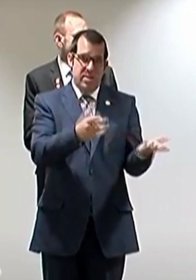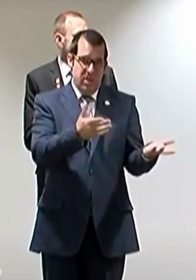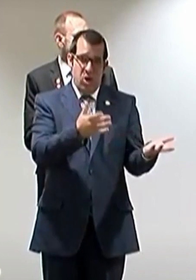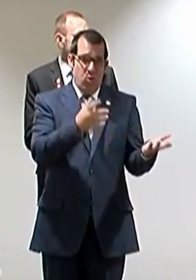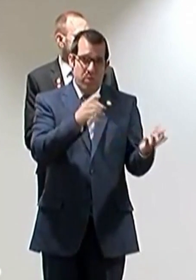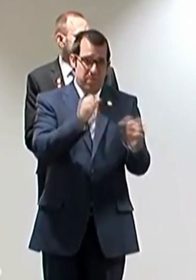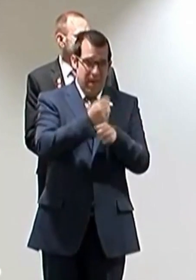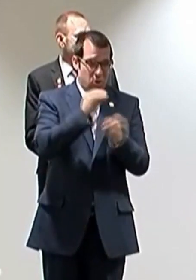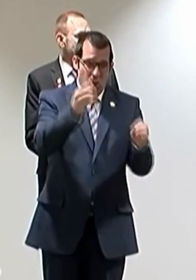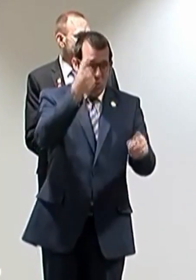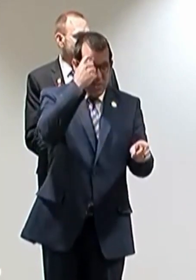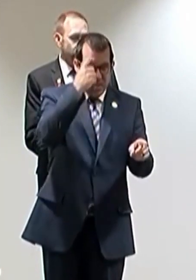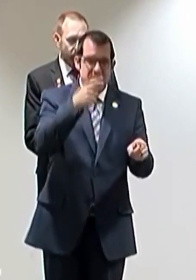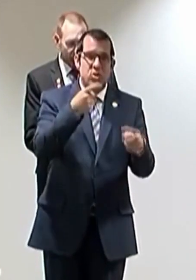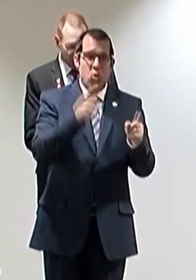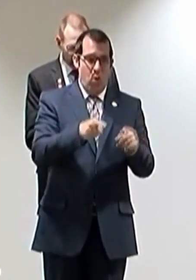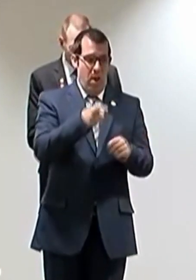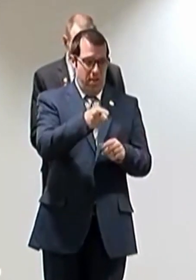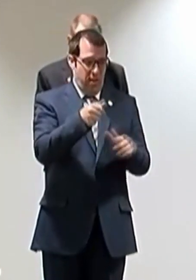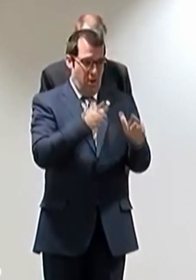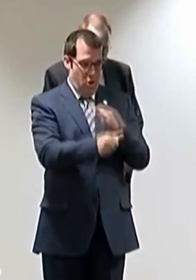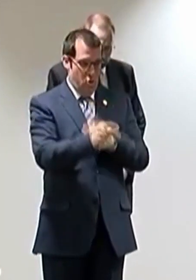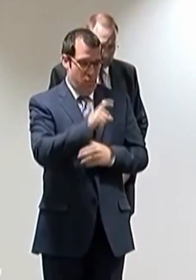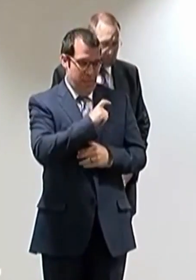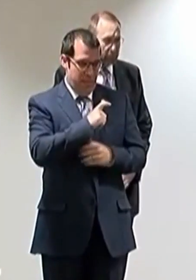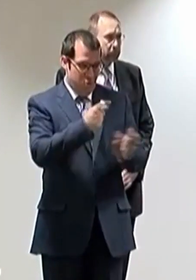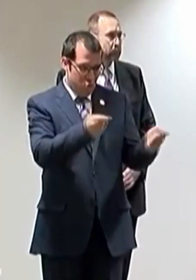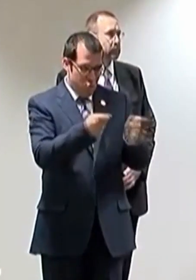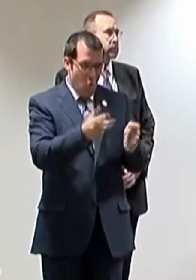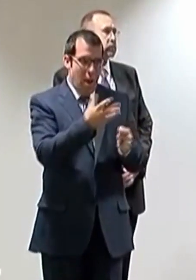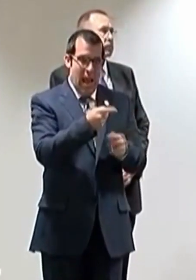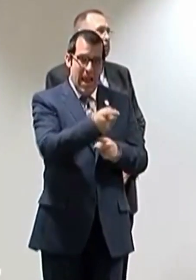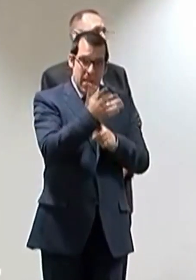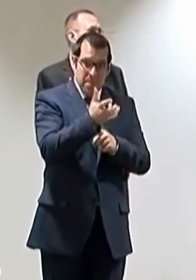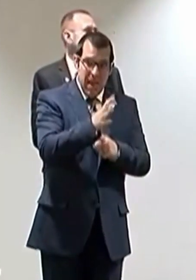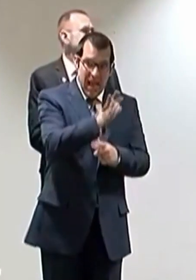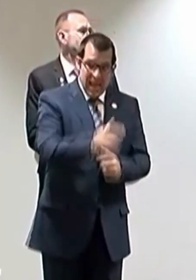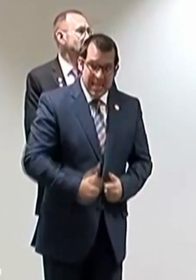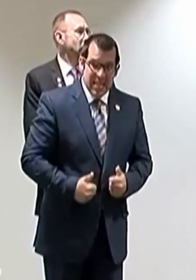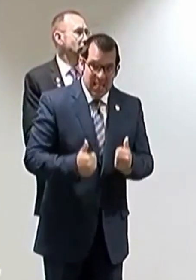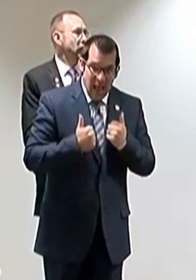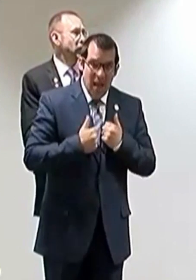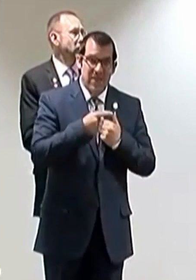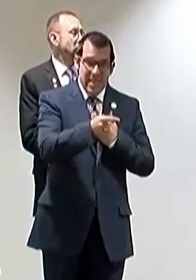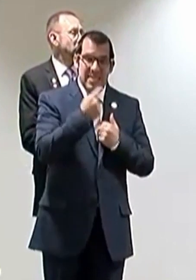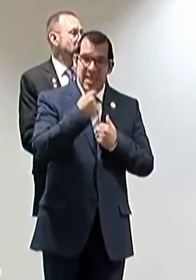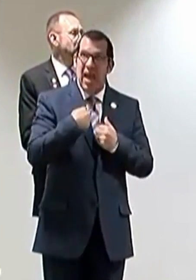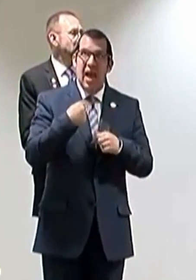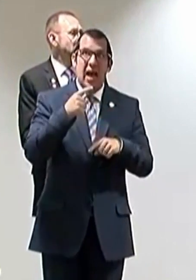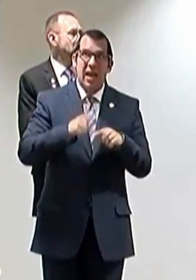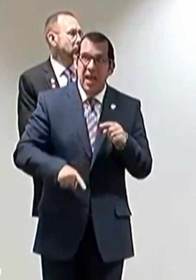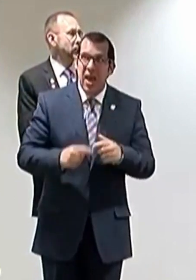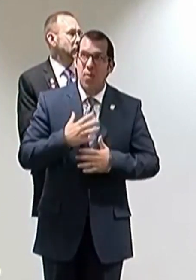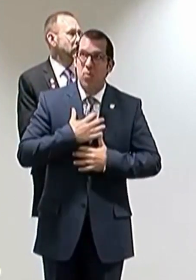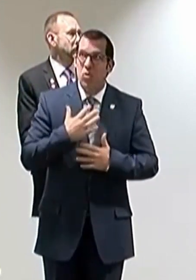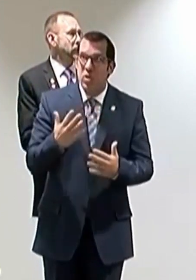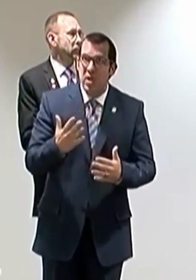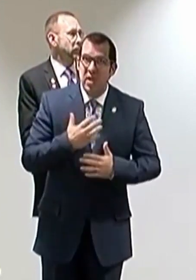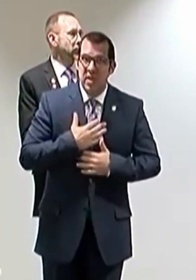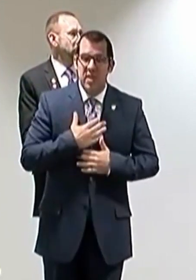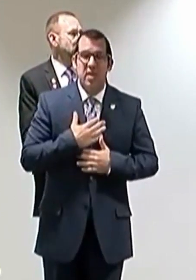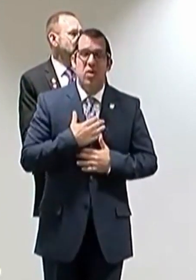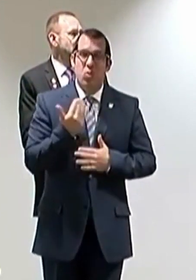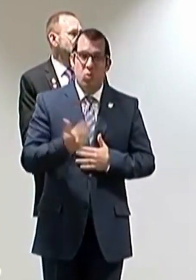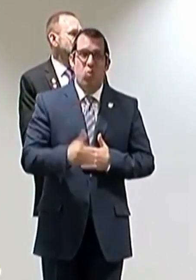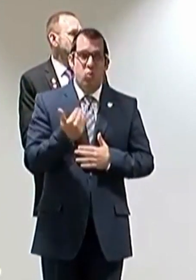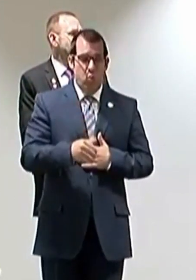in custody and control of the police, and while begging for his life by saying, "I can't breathe," has